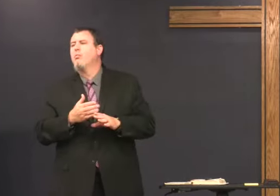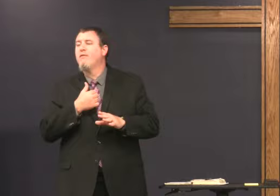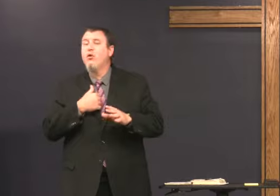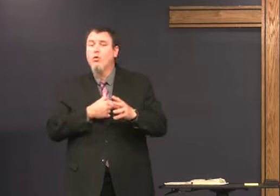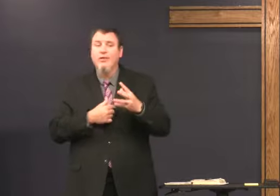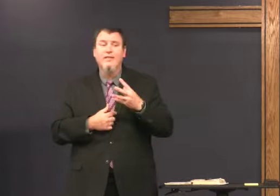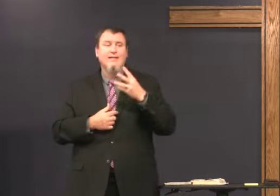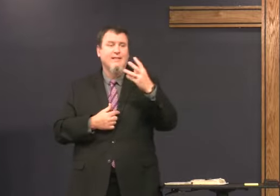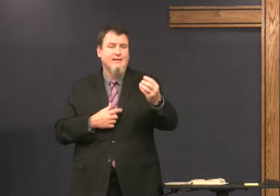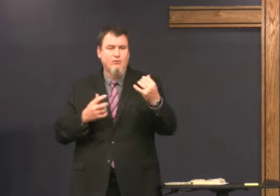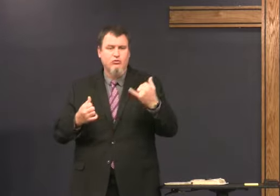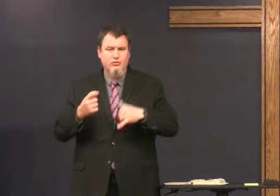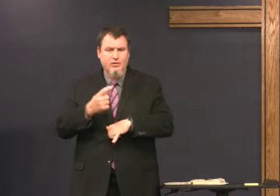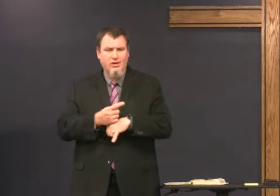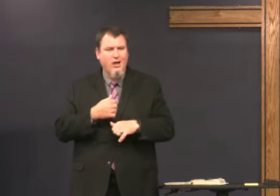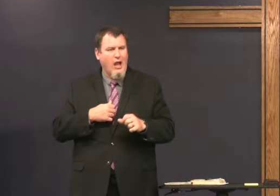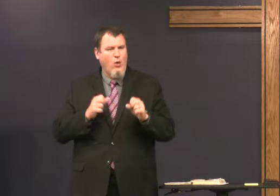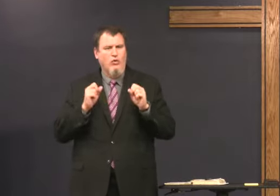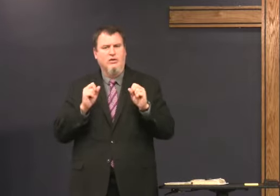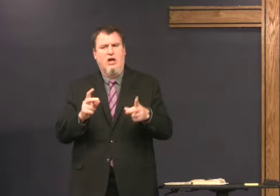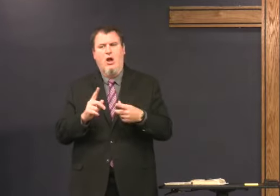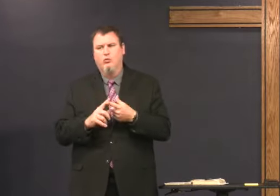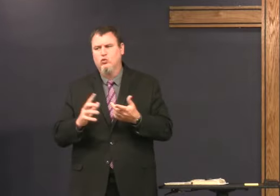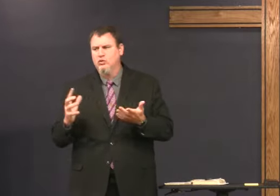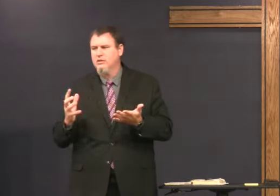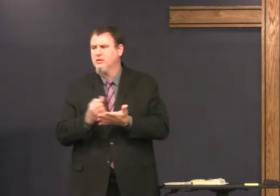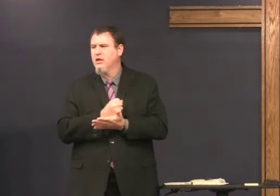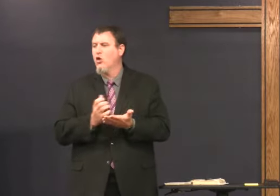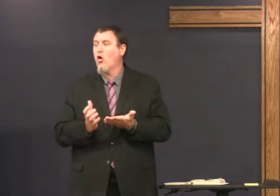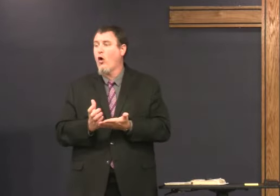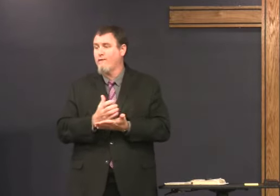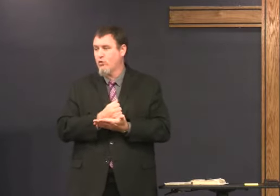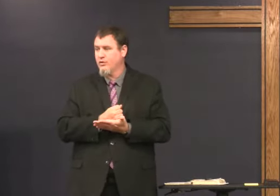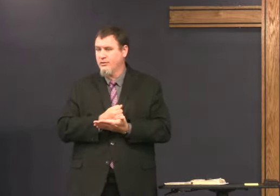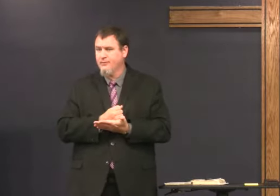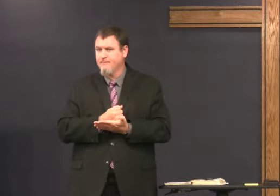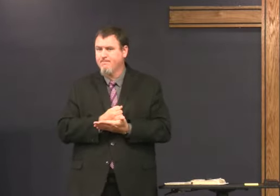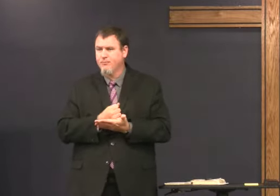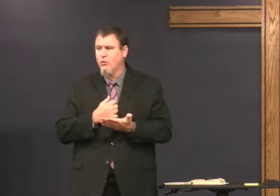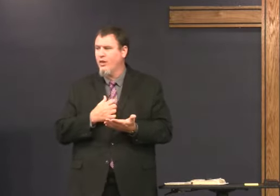Before you leave today, I want to have an opportunity for an